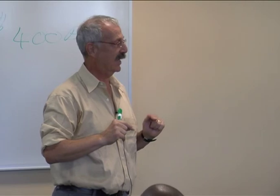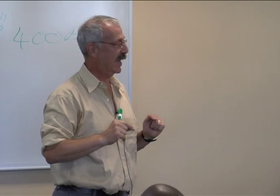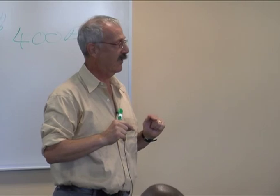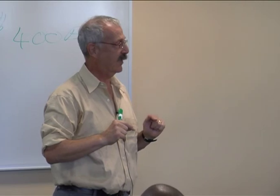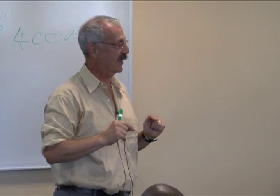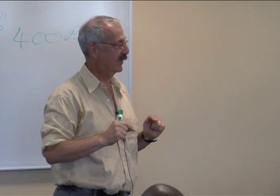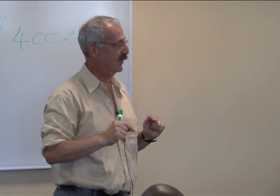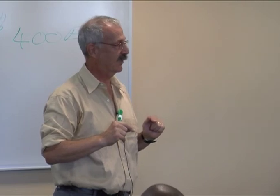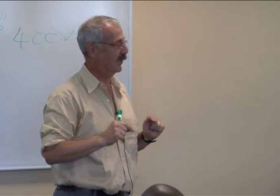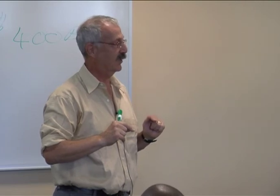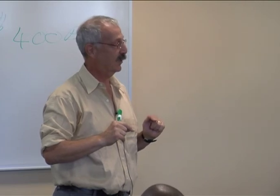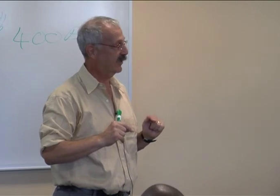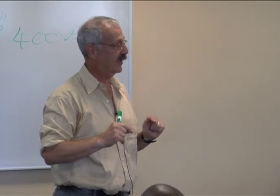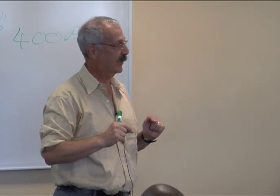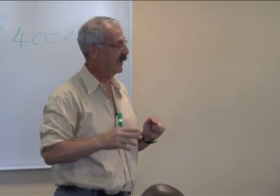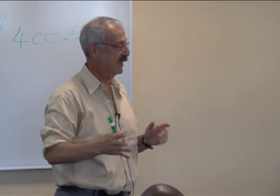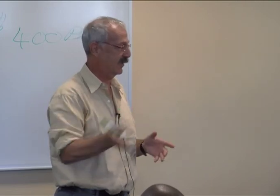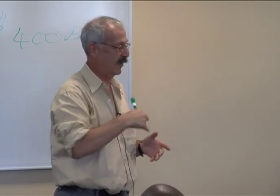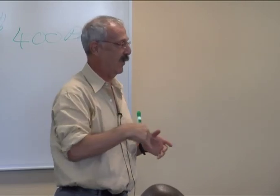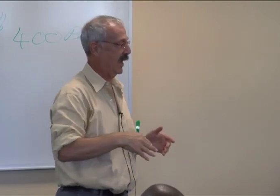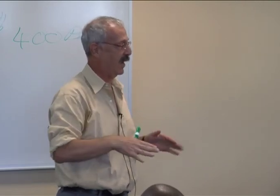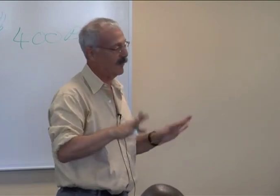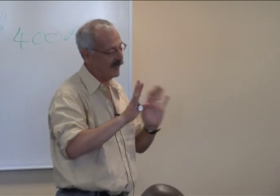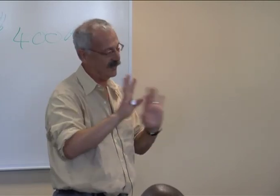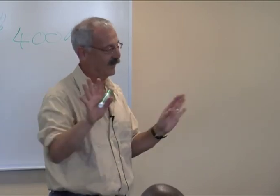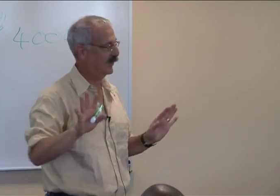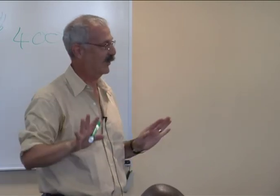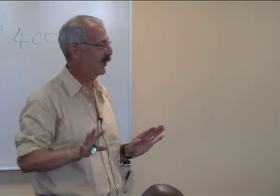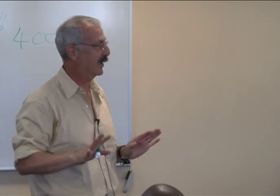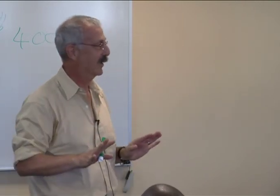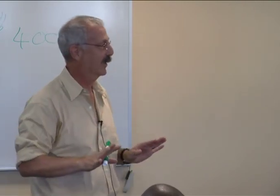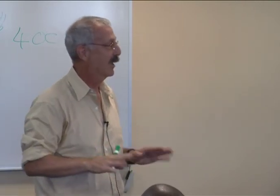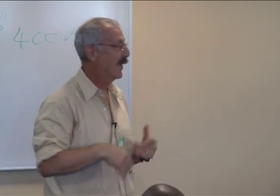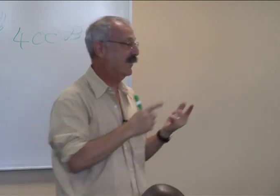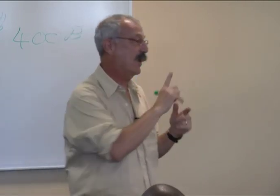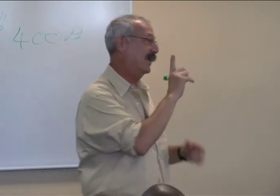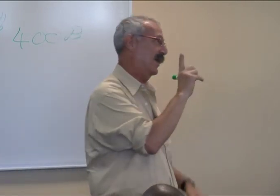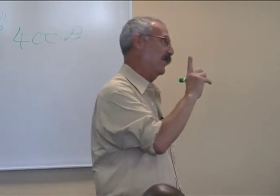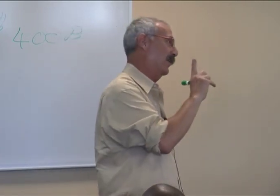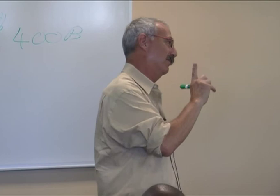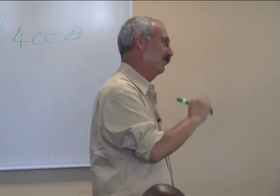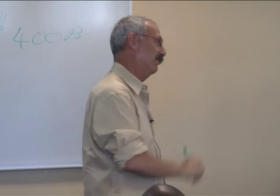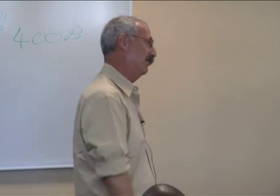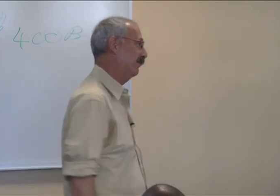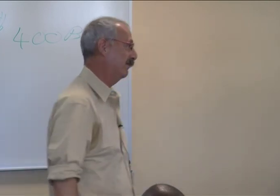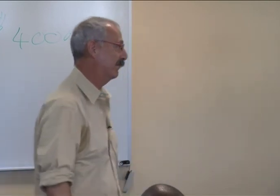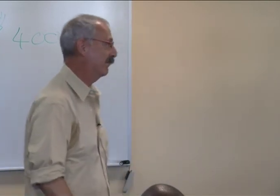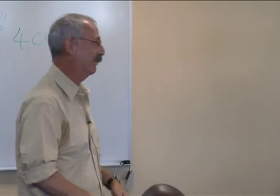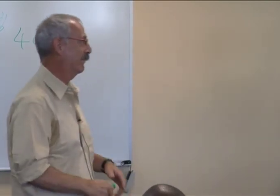as the state of California doesn't zoom the tuition up and eats it all back up, that's a different story. That's one example.